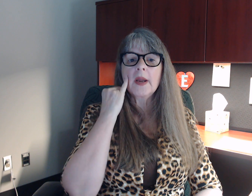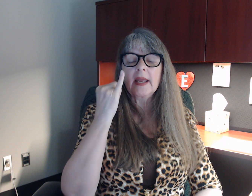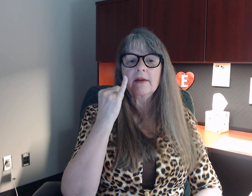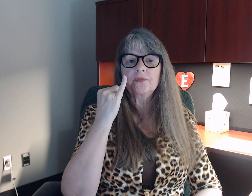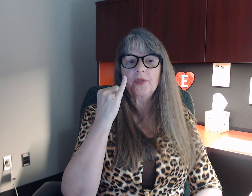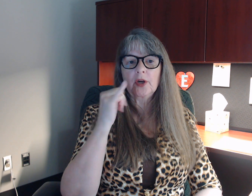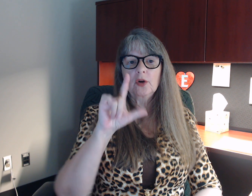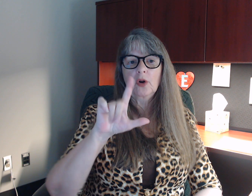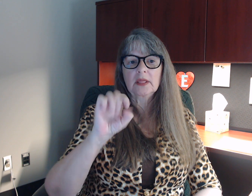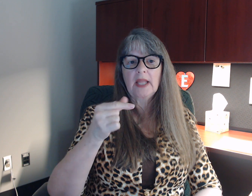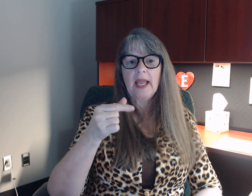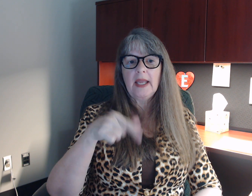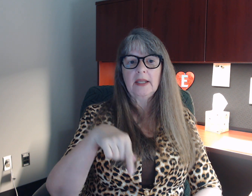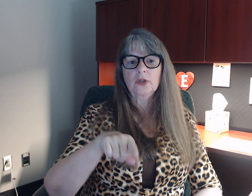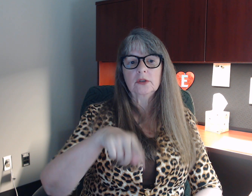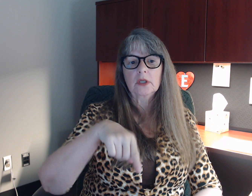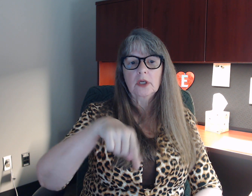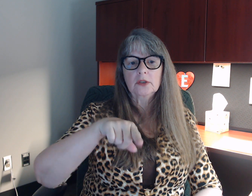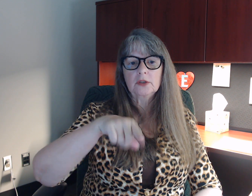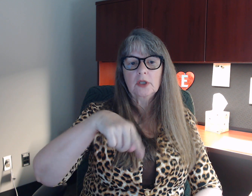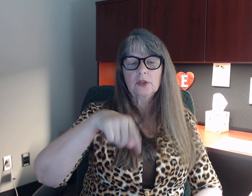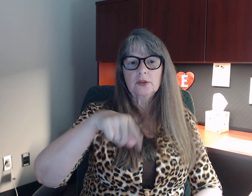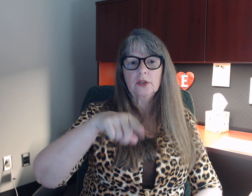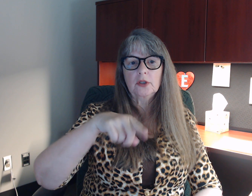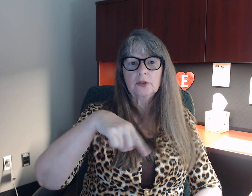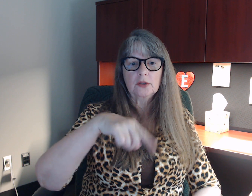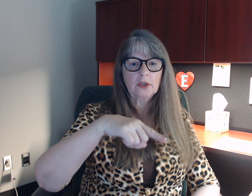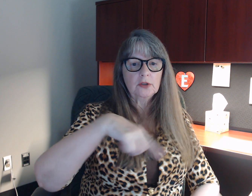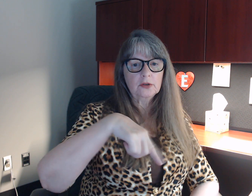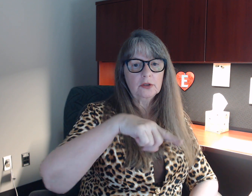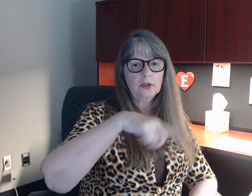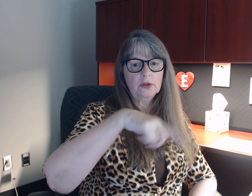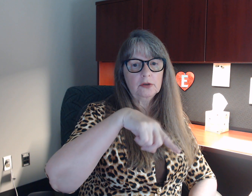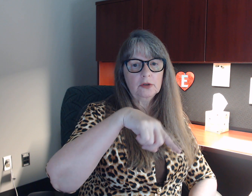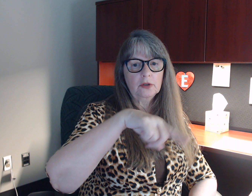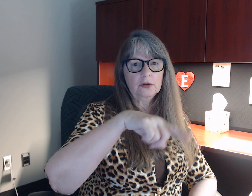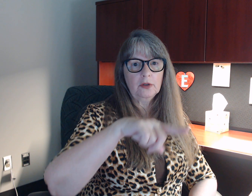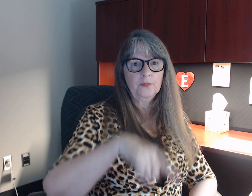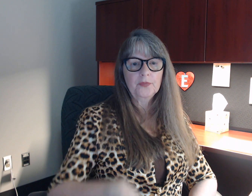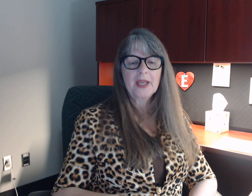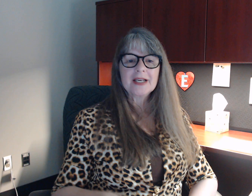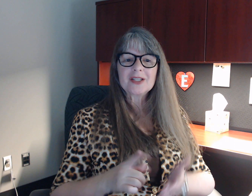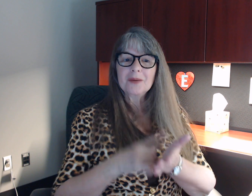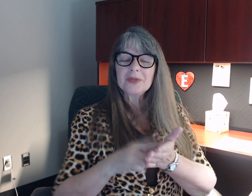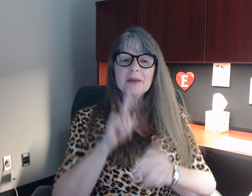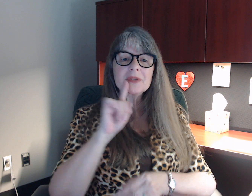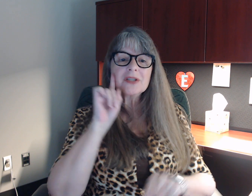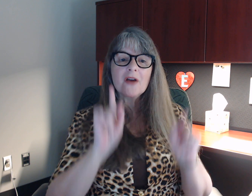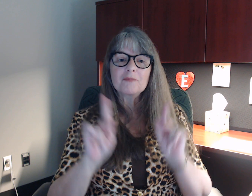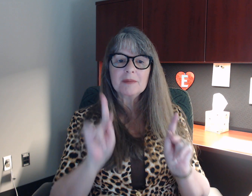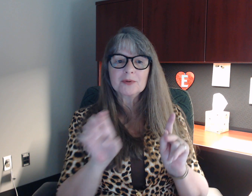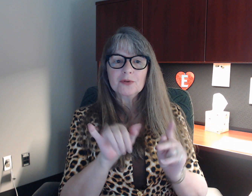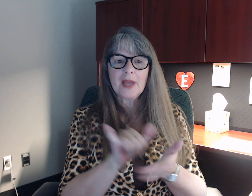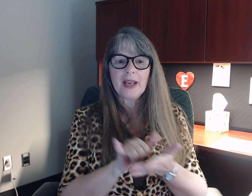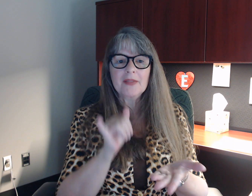if their leg, da da da da da da da da da da da da da da da da. Sometimes deaf people do that and they